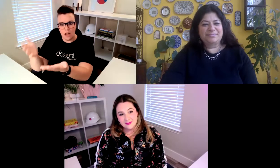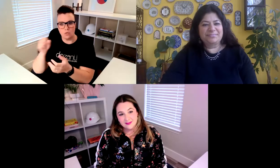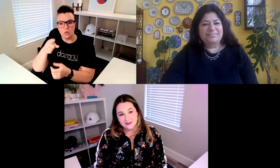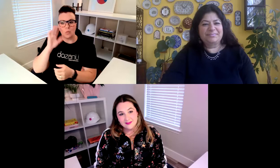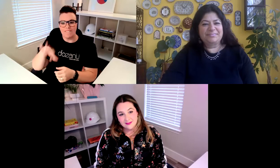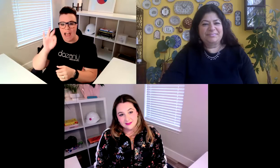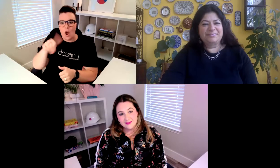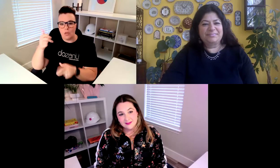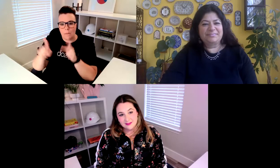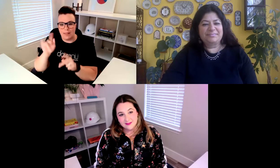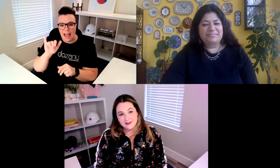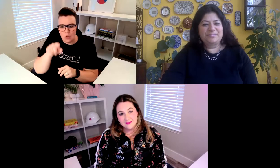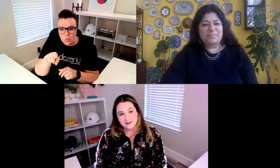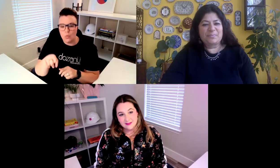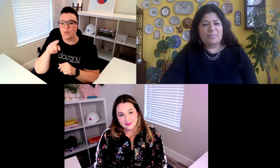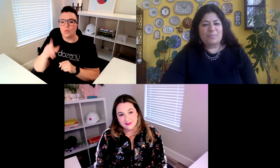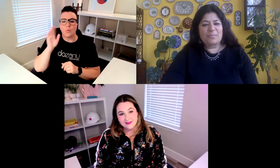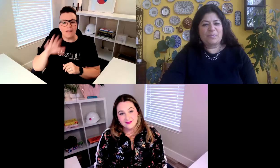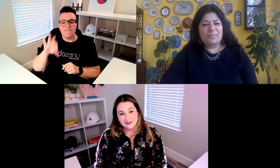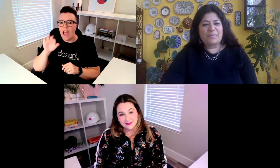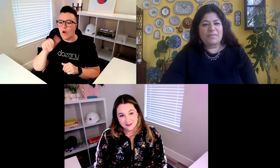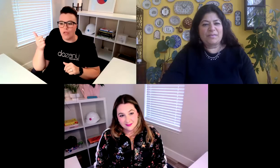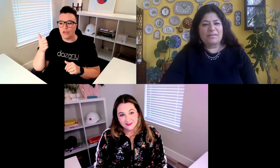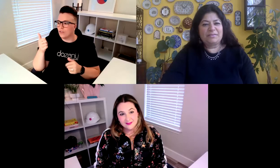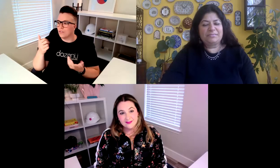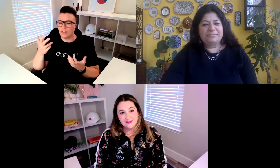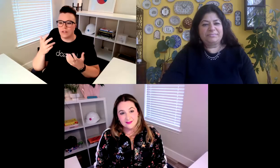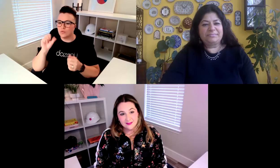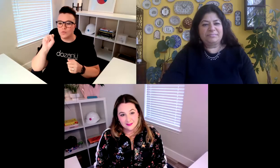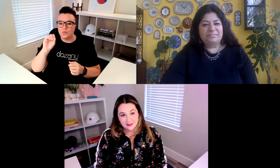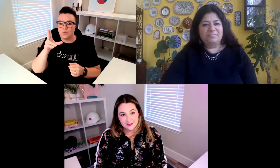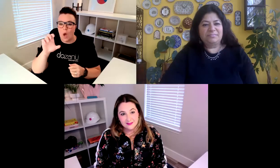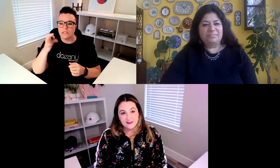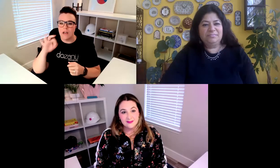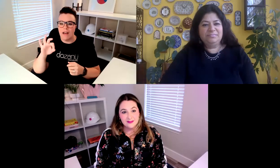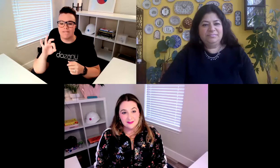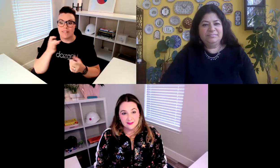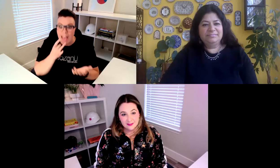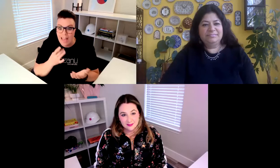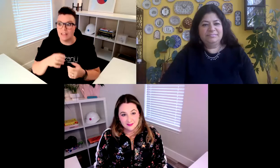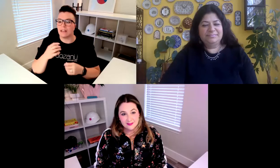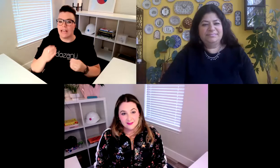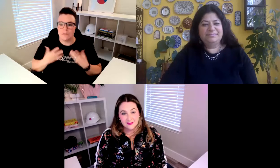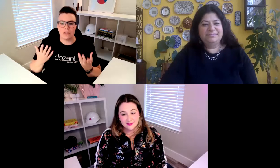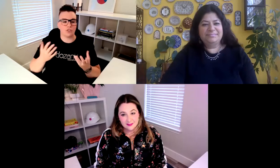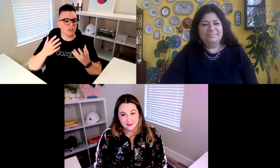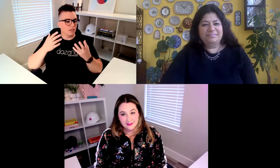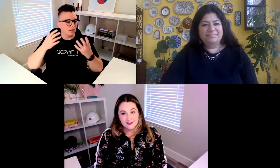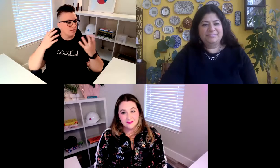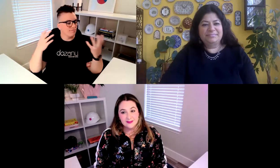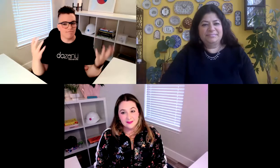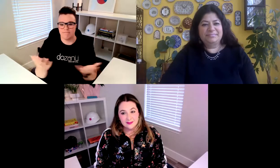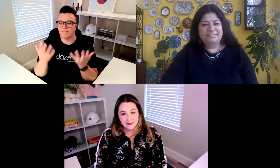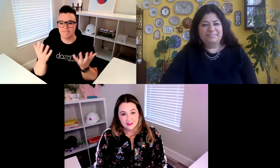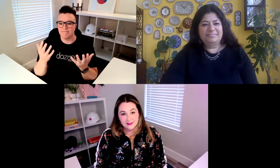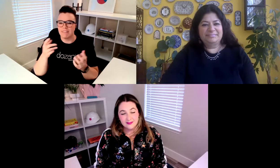there online and someone else can be inspired by that. You will reach other people who are like you, and people will feel the connection.